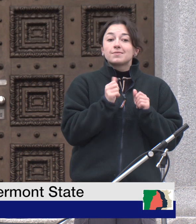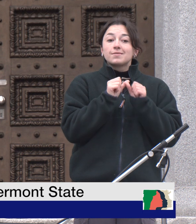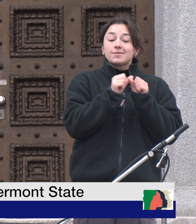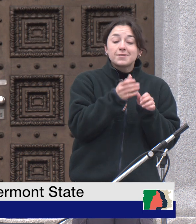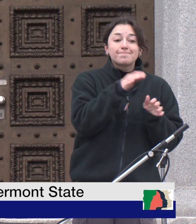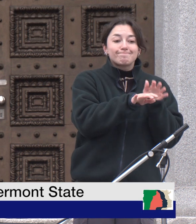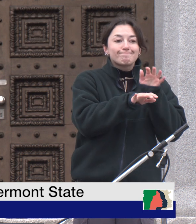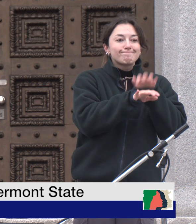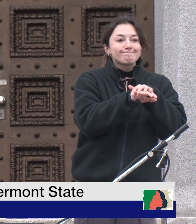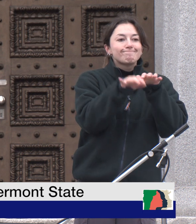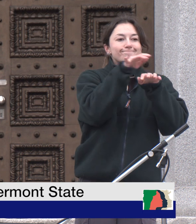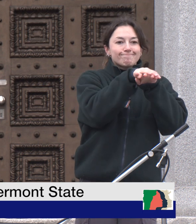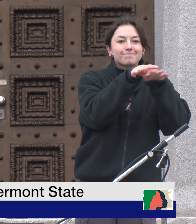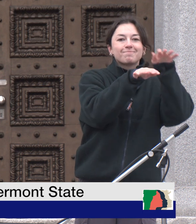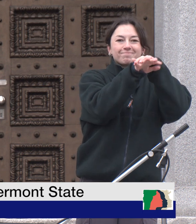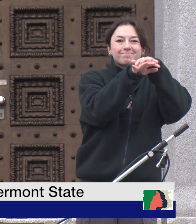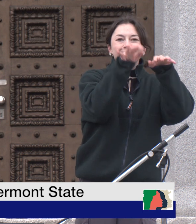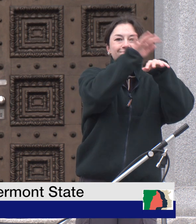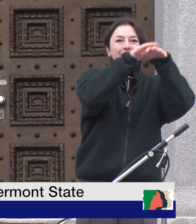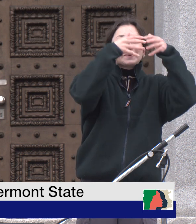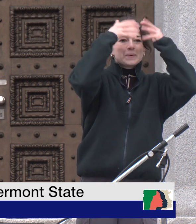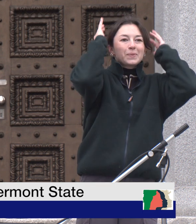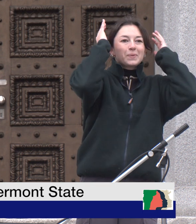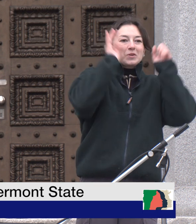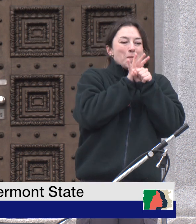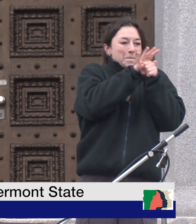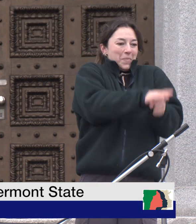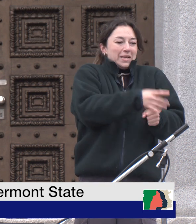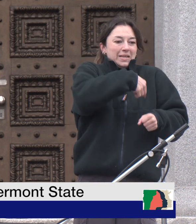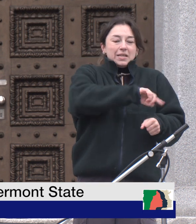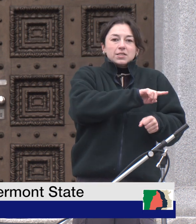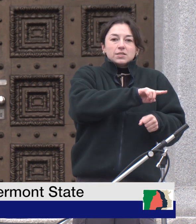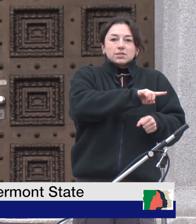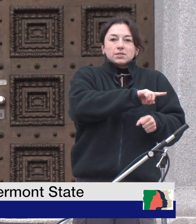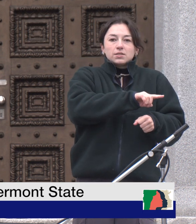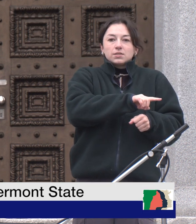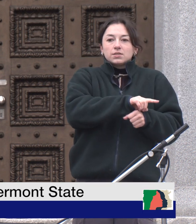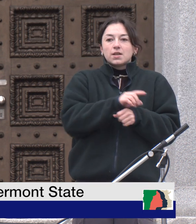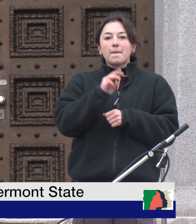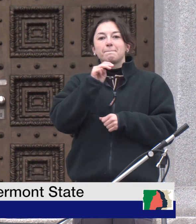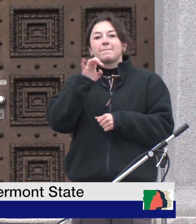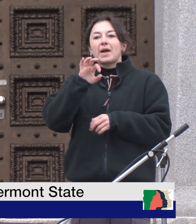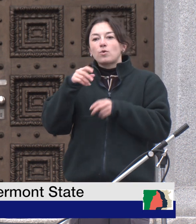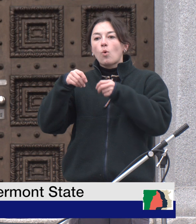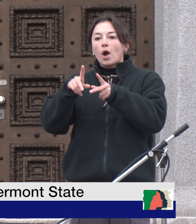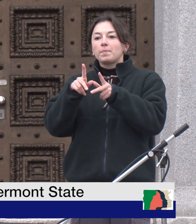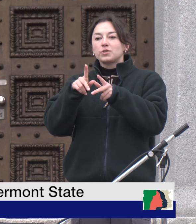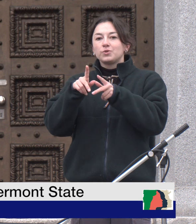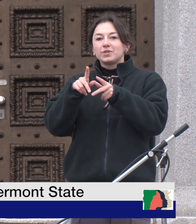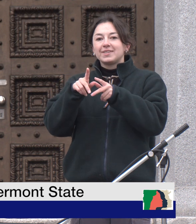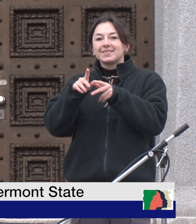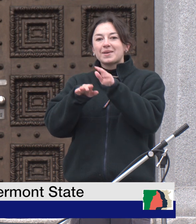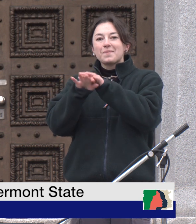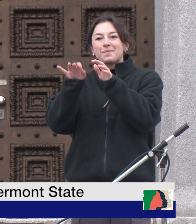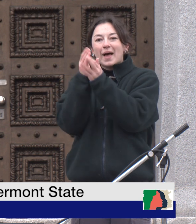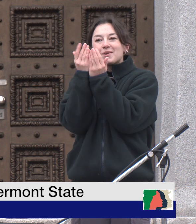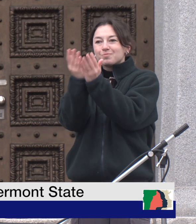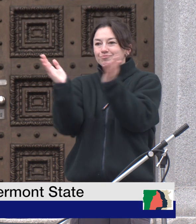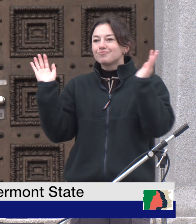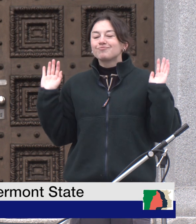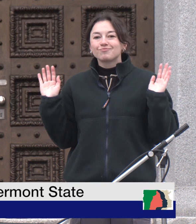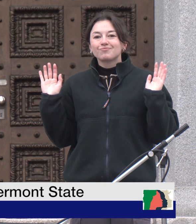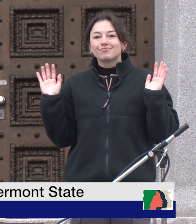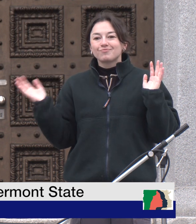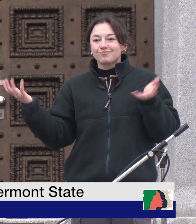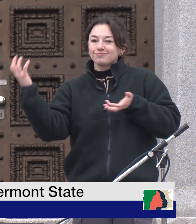compile, building upon each other to hold us down, micro-opportunities will continuously compile and build on each other